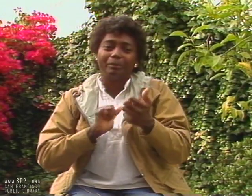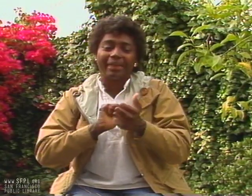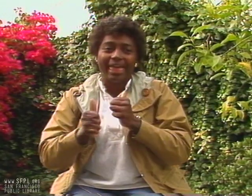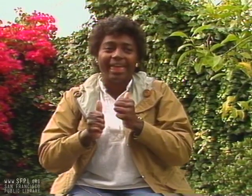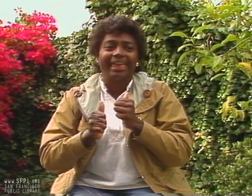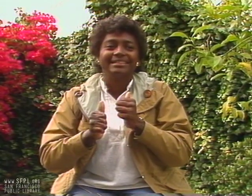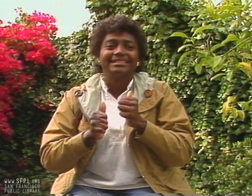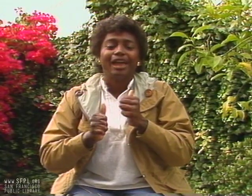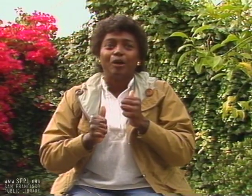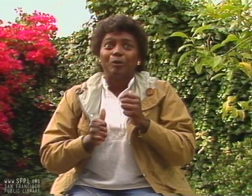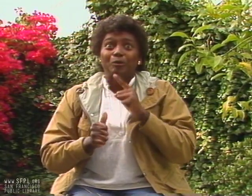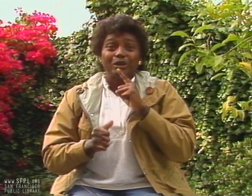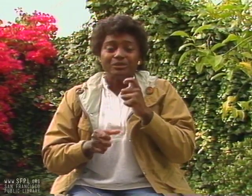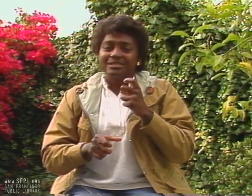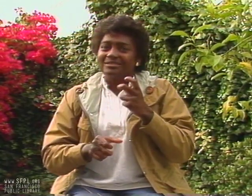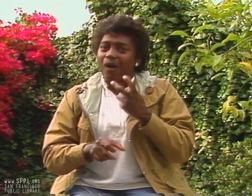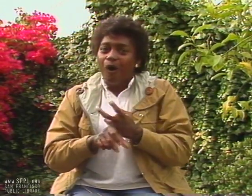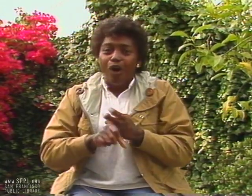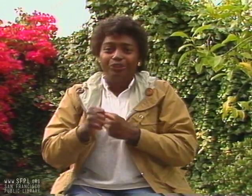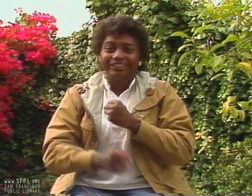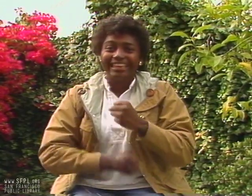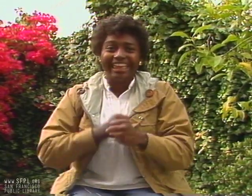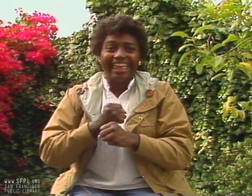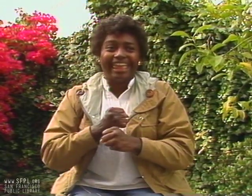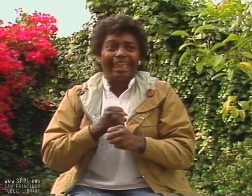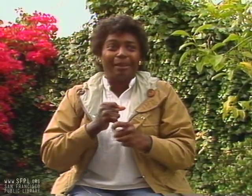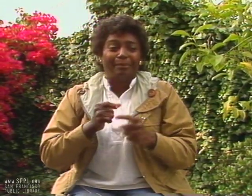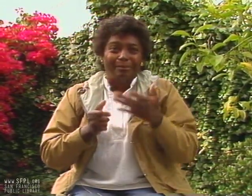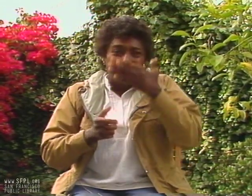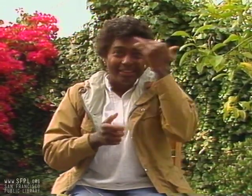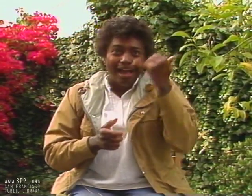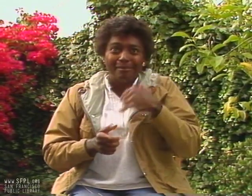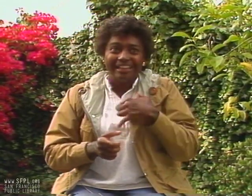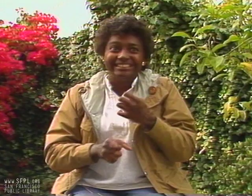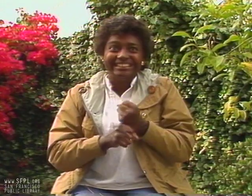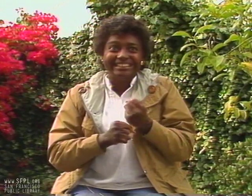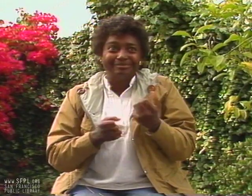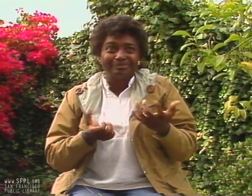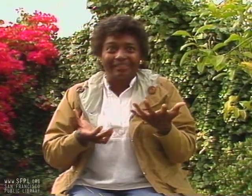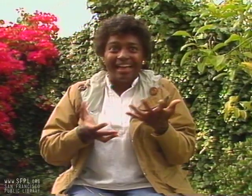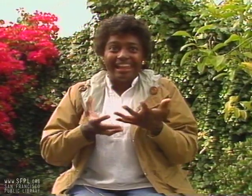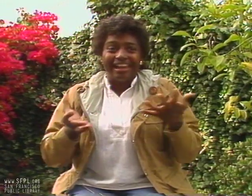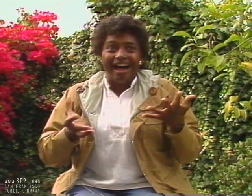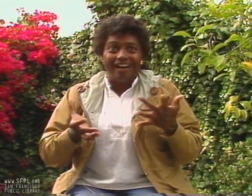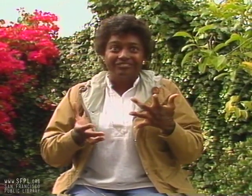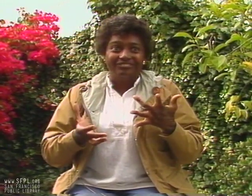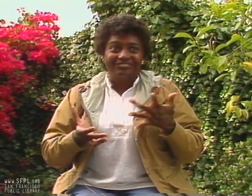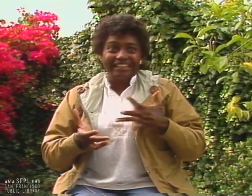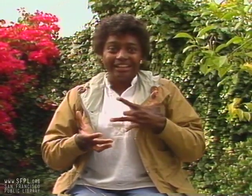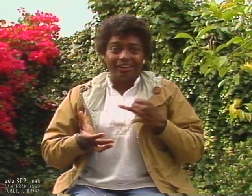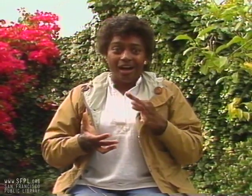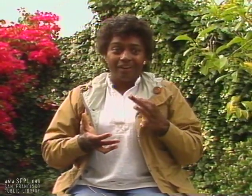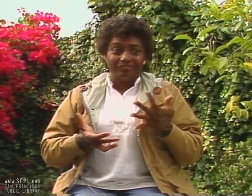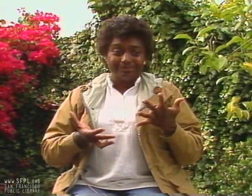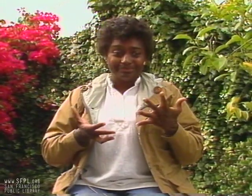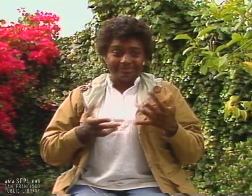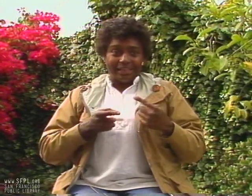me. Really, that first year was a hard one because there was a lot of hostilities toward me. But I said